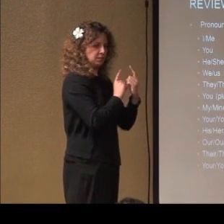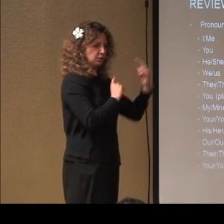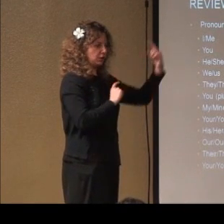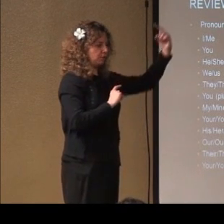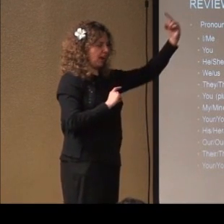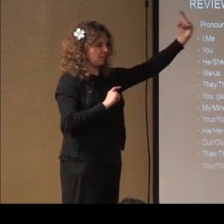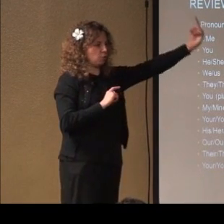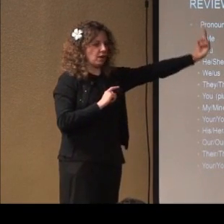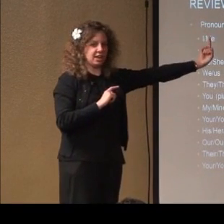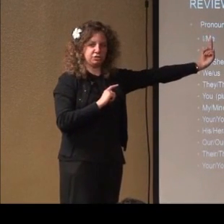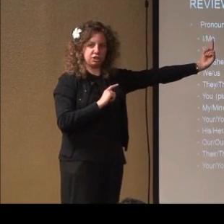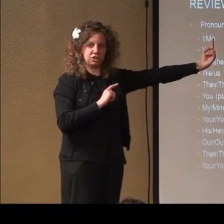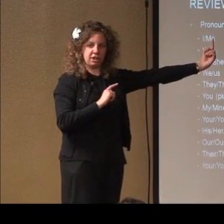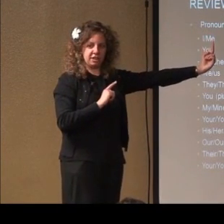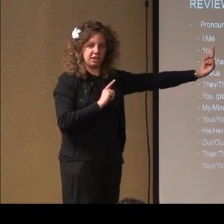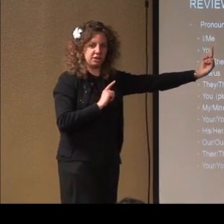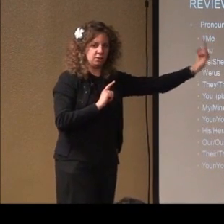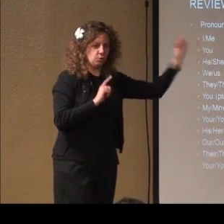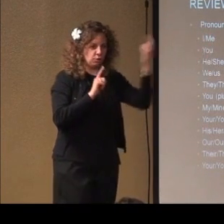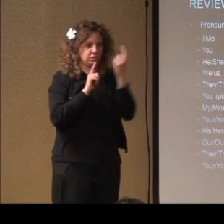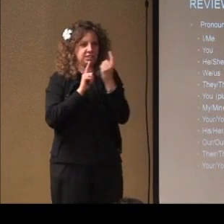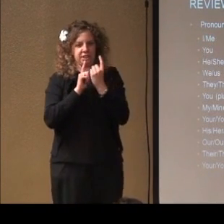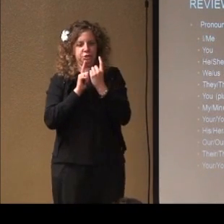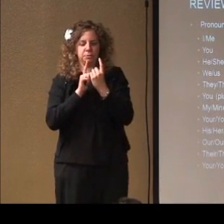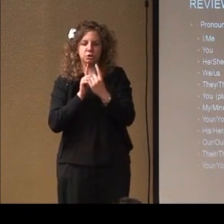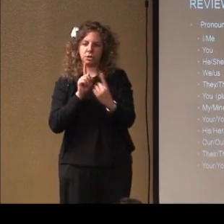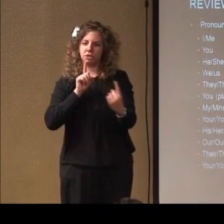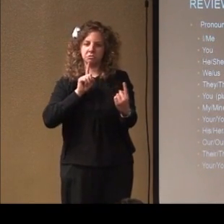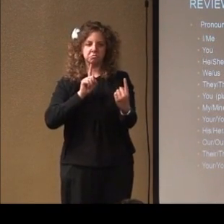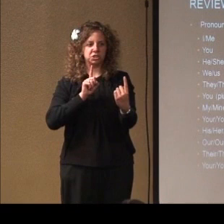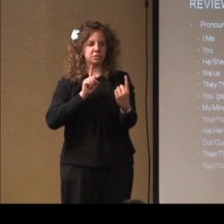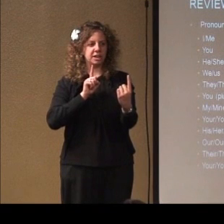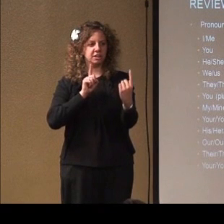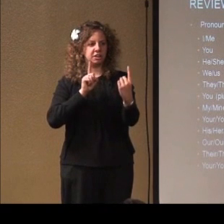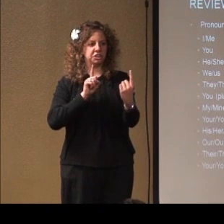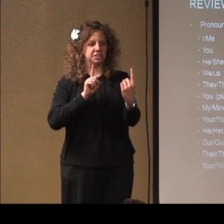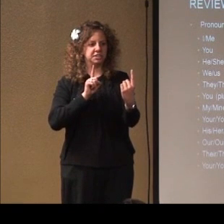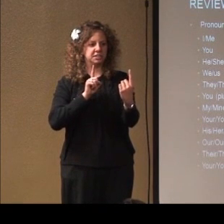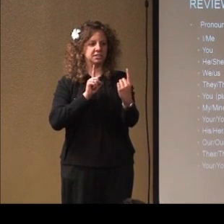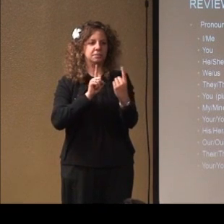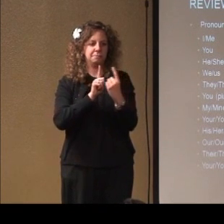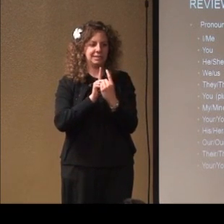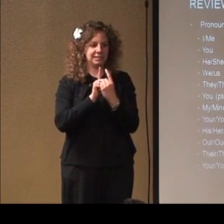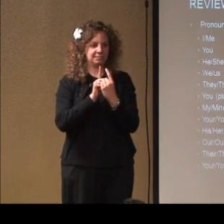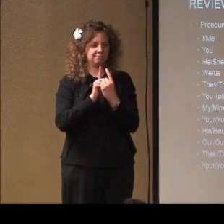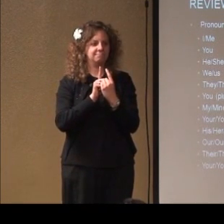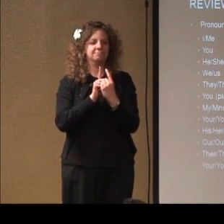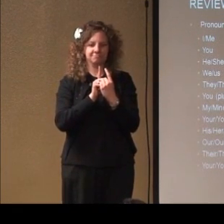So I don't want to have it way stretched out here or just like super, super close. Just right here at a good distance, meet.